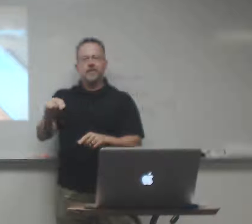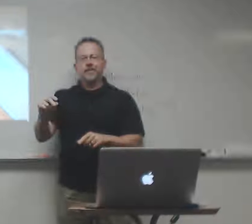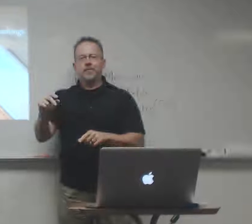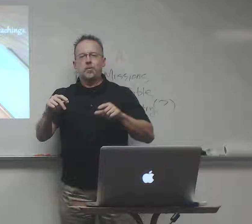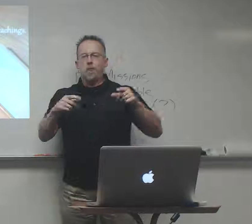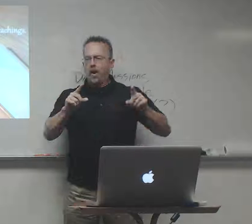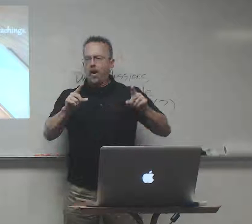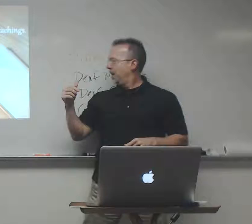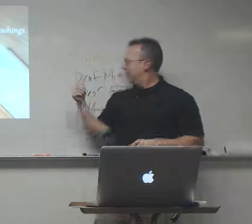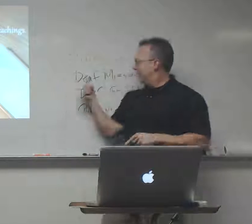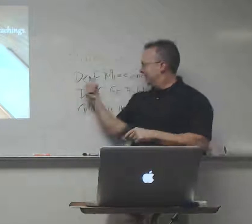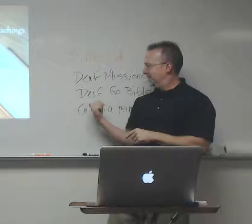business.